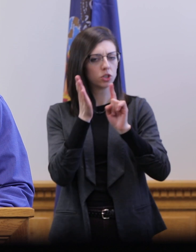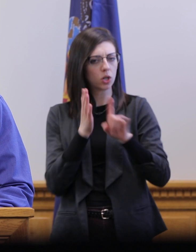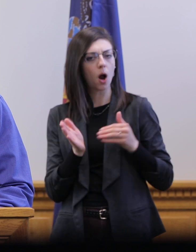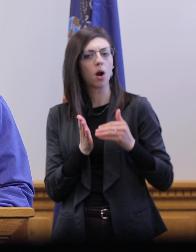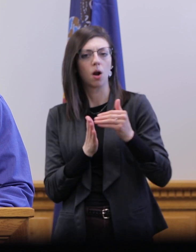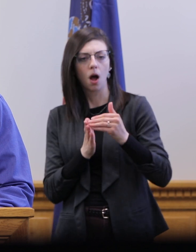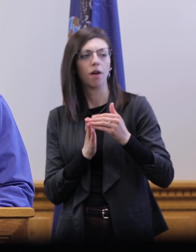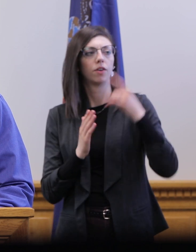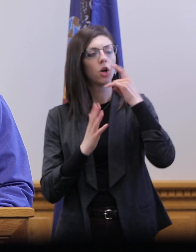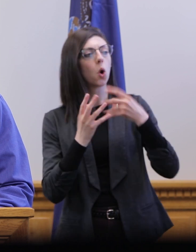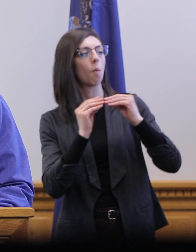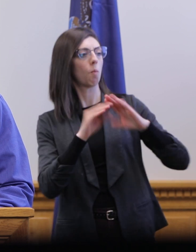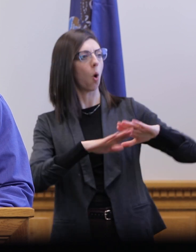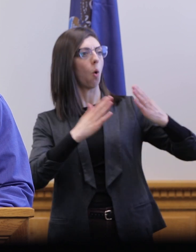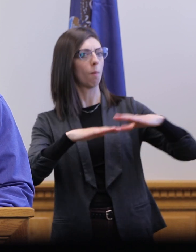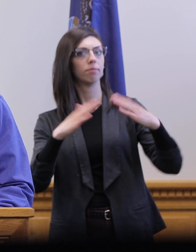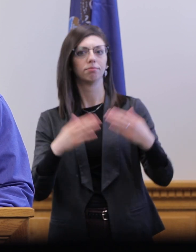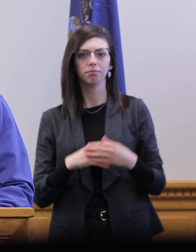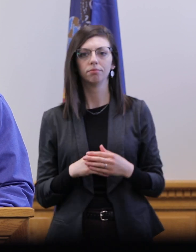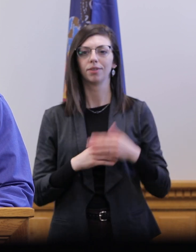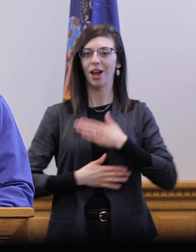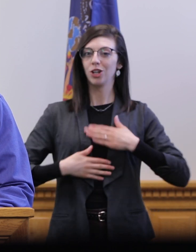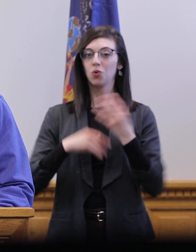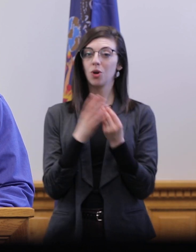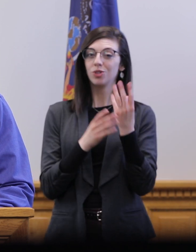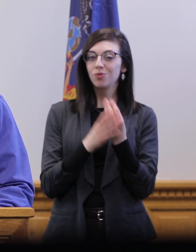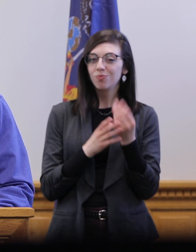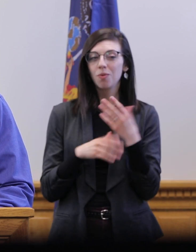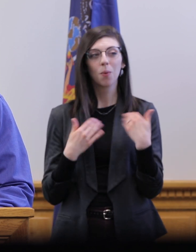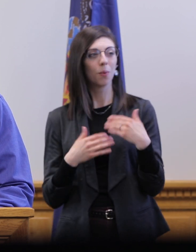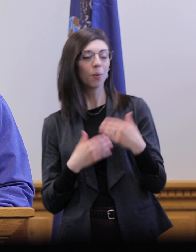up. Enjoy the spring weather this week, and thank you